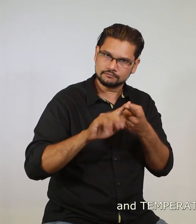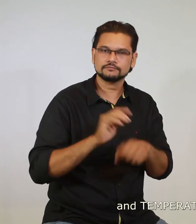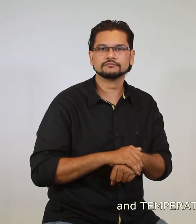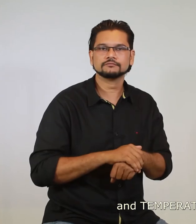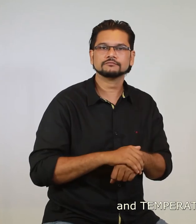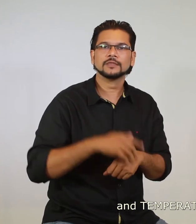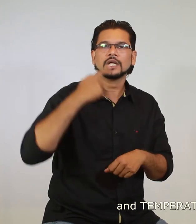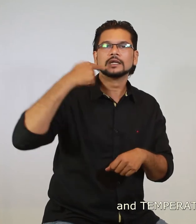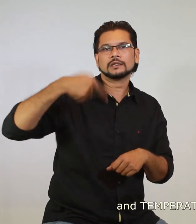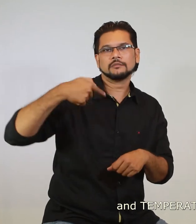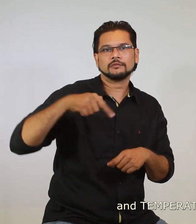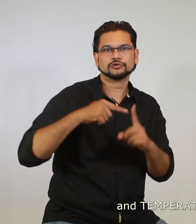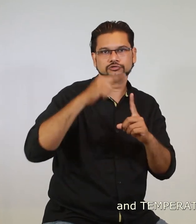and temperature.